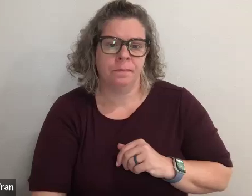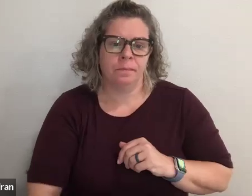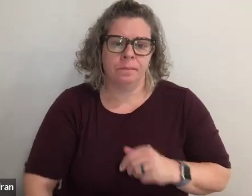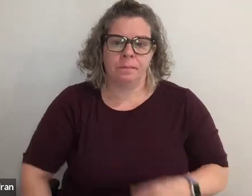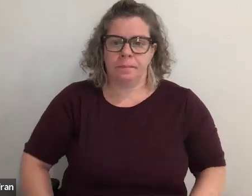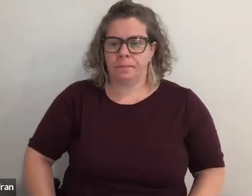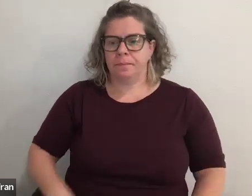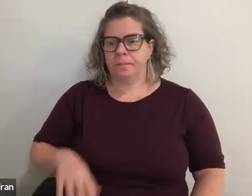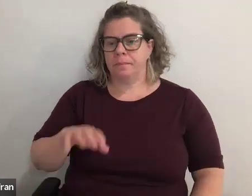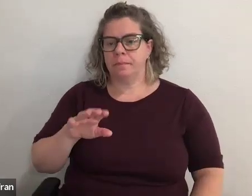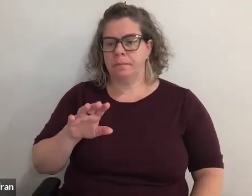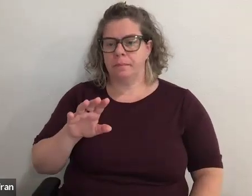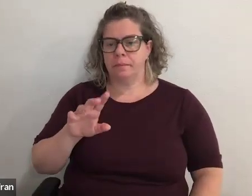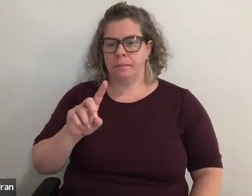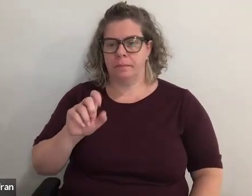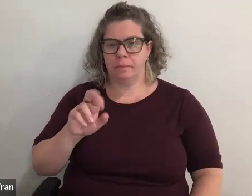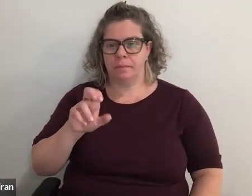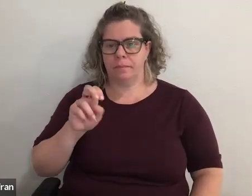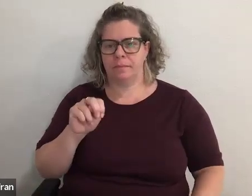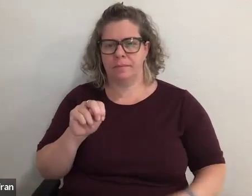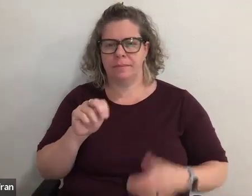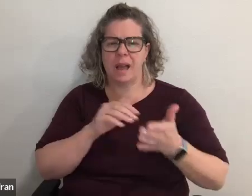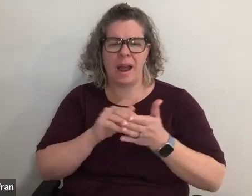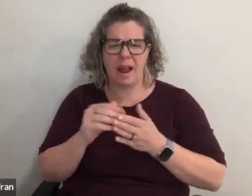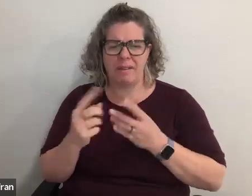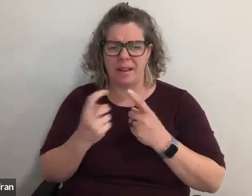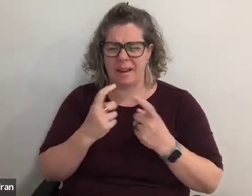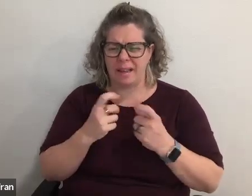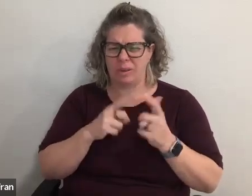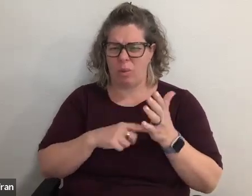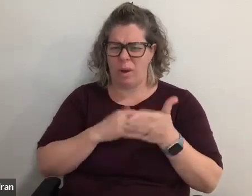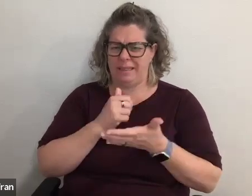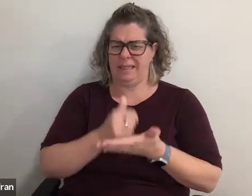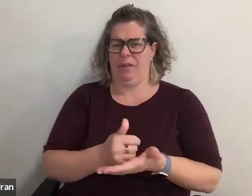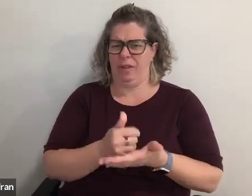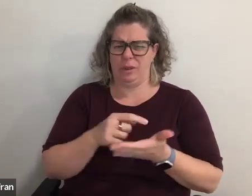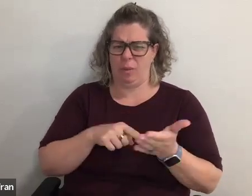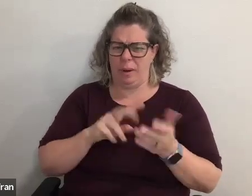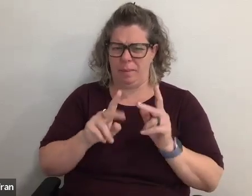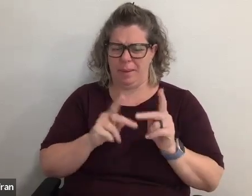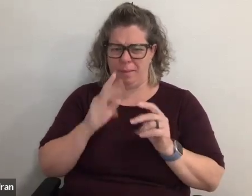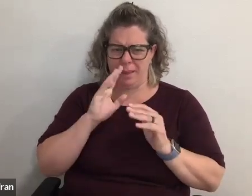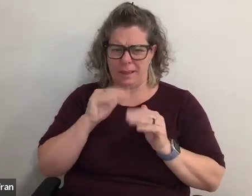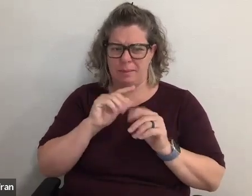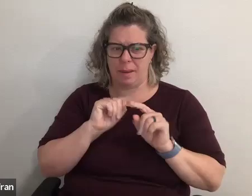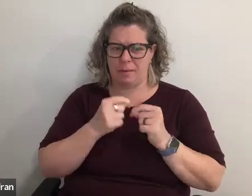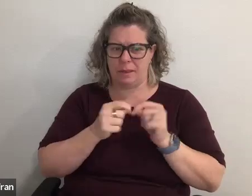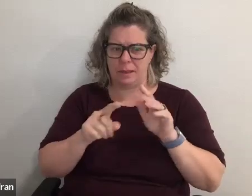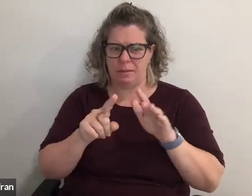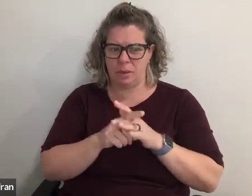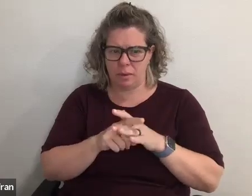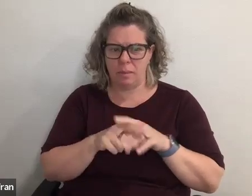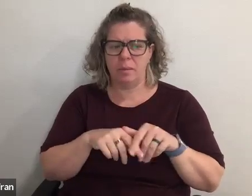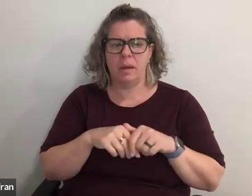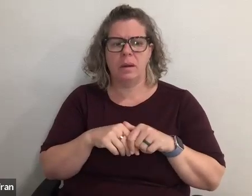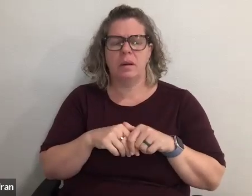Thank you, Sarah. So I often get asked, what is actually an intervention? So what can people expect when our teams come out there? And